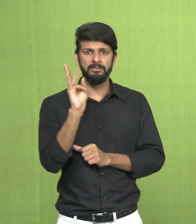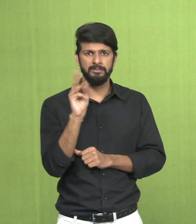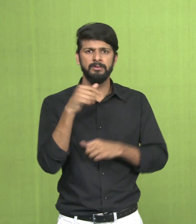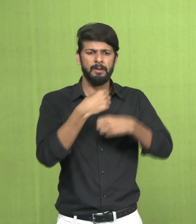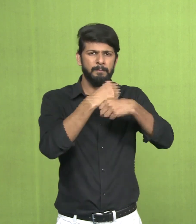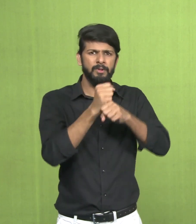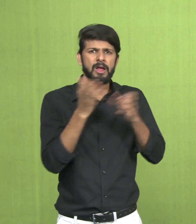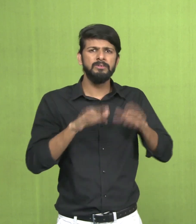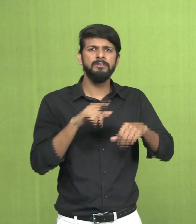Answer number 3.